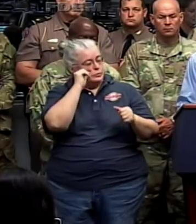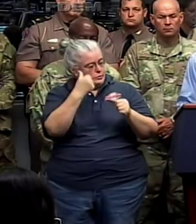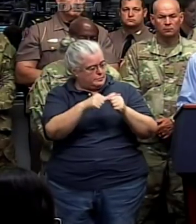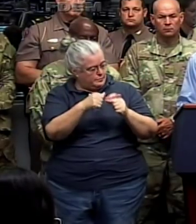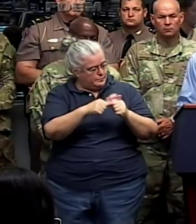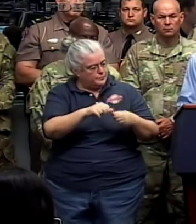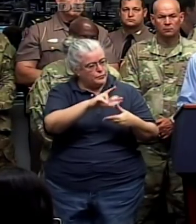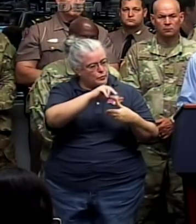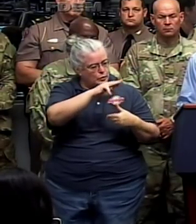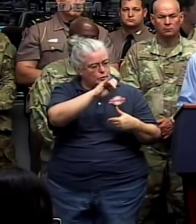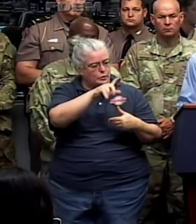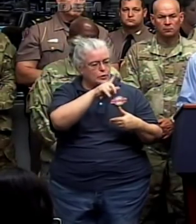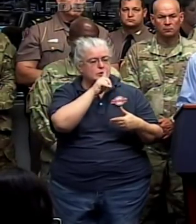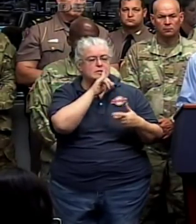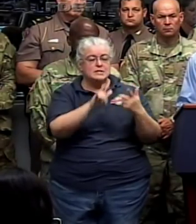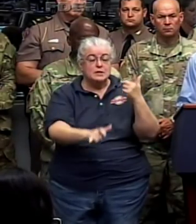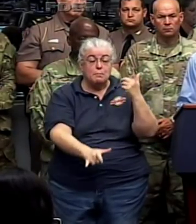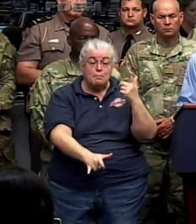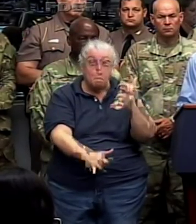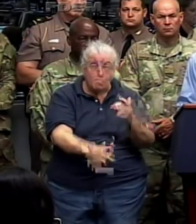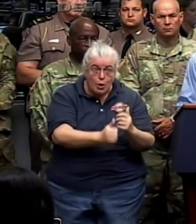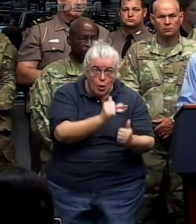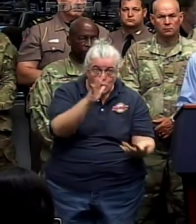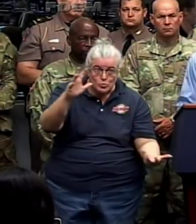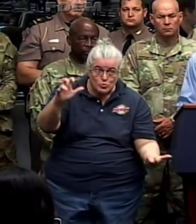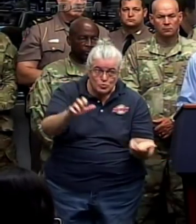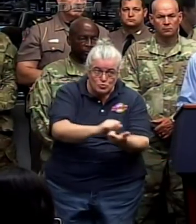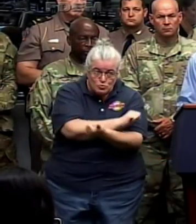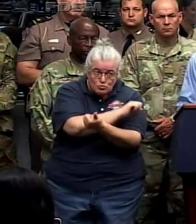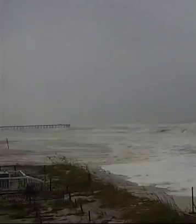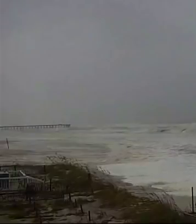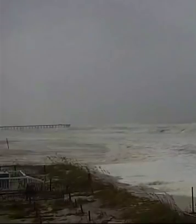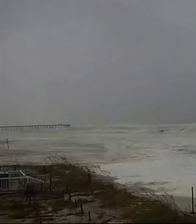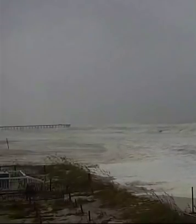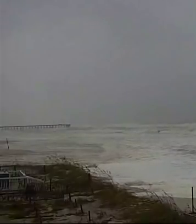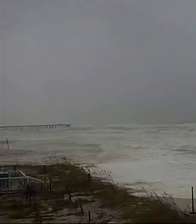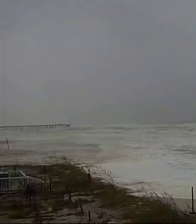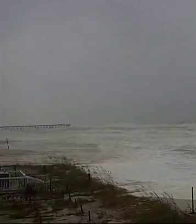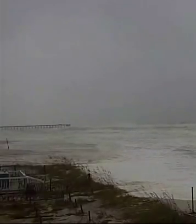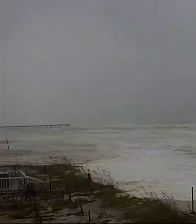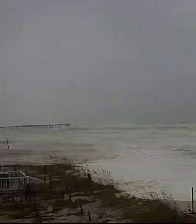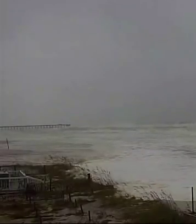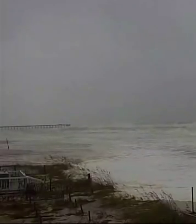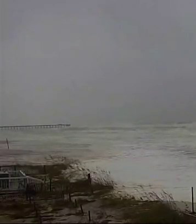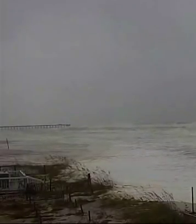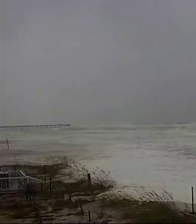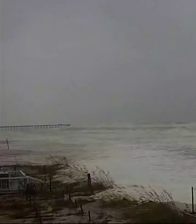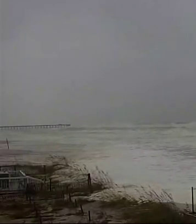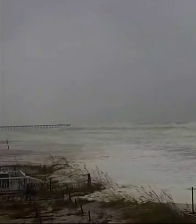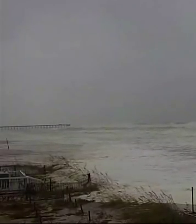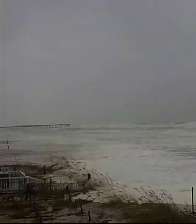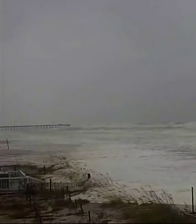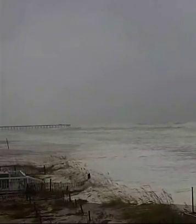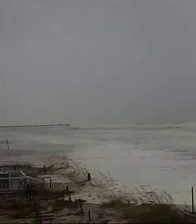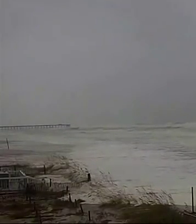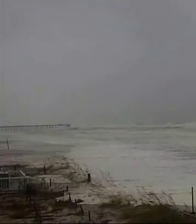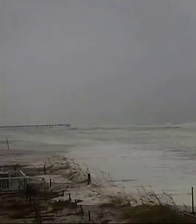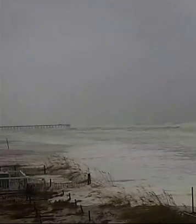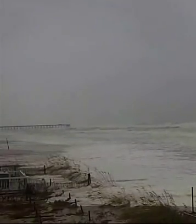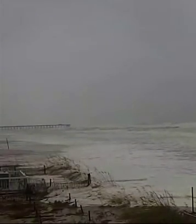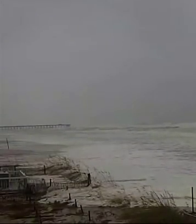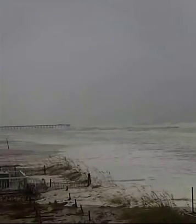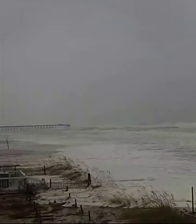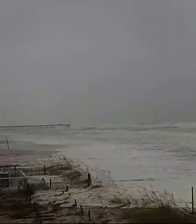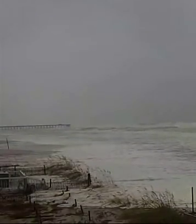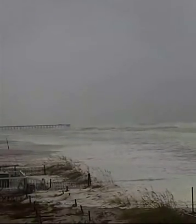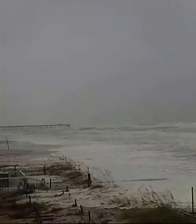Michael is forecast to be the most destructive storm to hit the Florida Panhandle in a century. The storm will bring torrential rain to most of